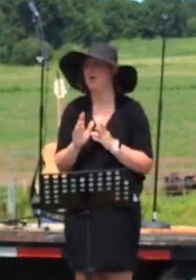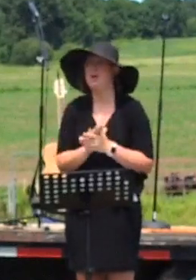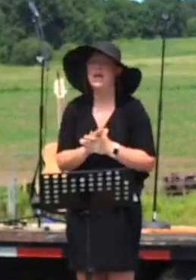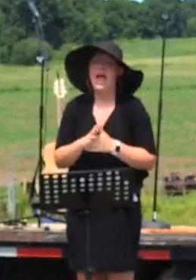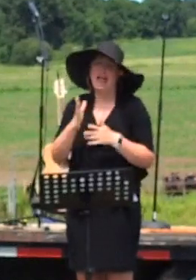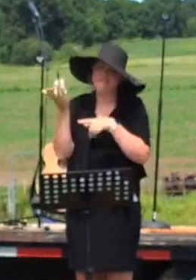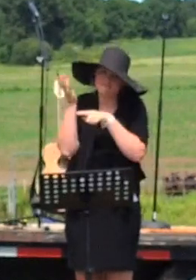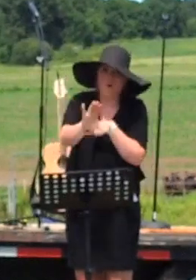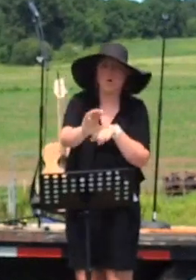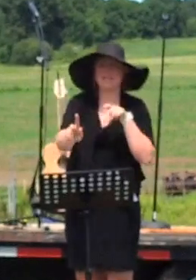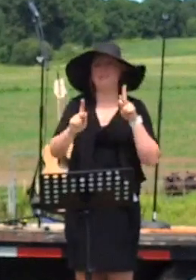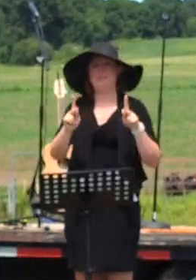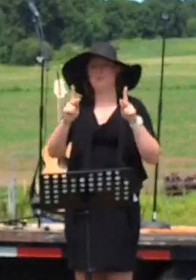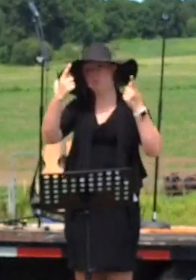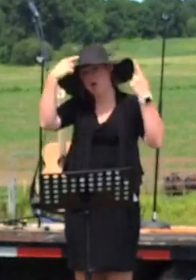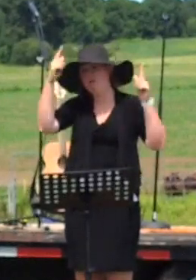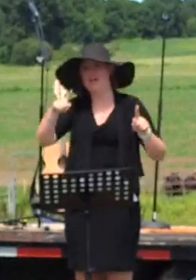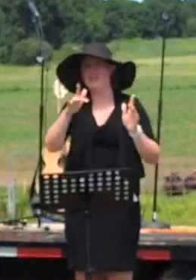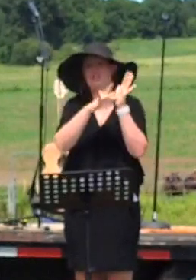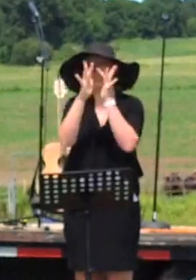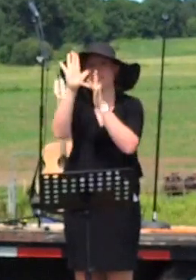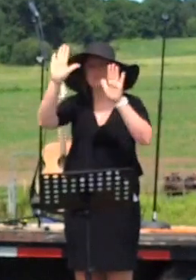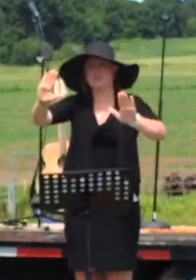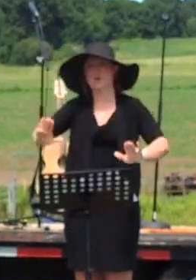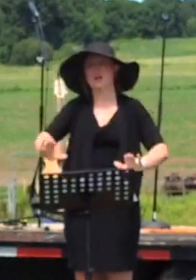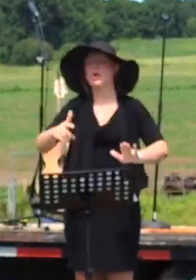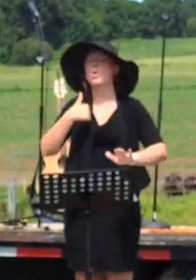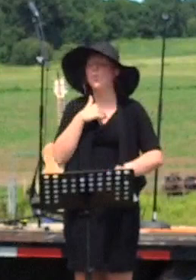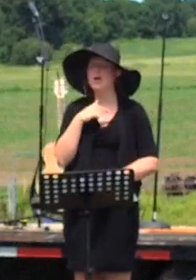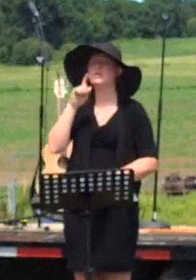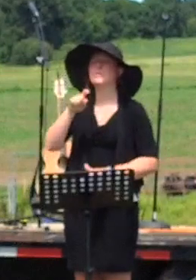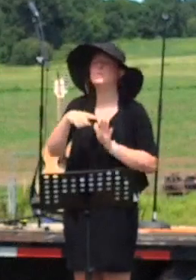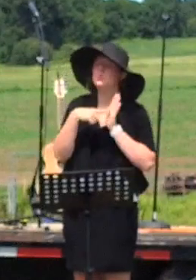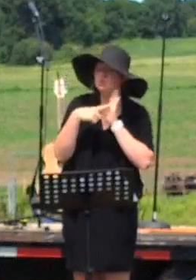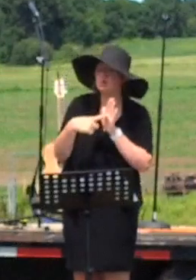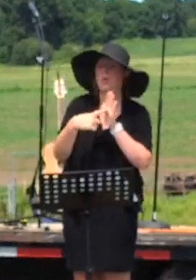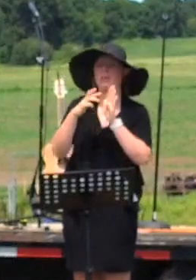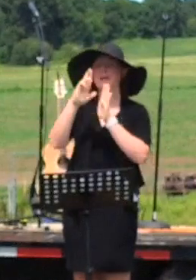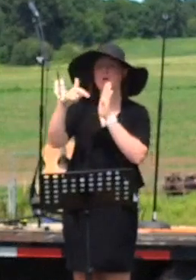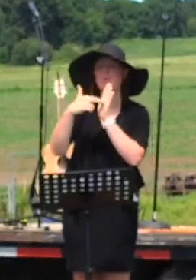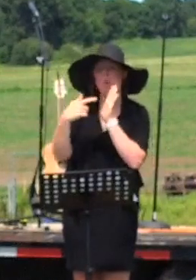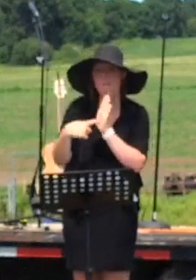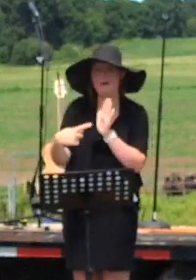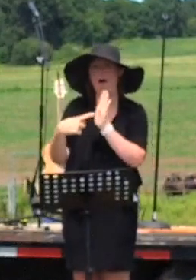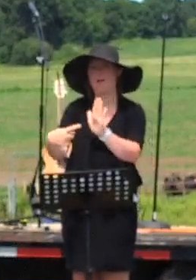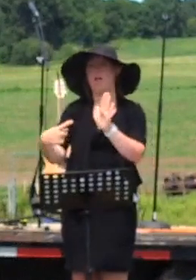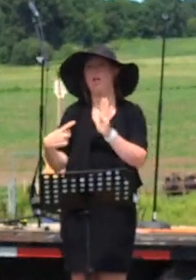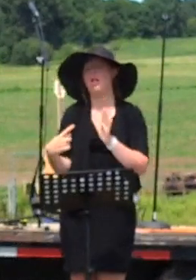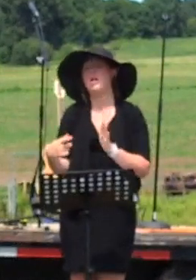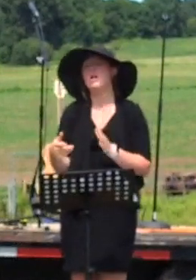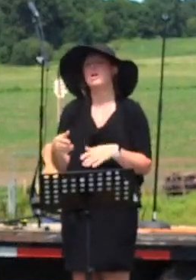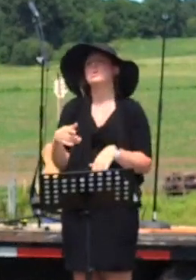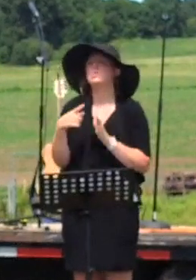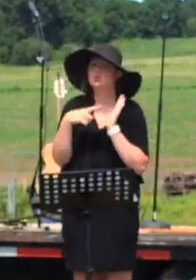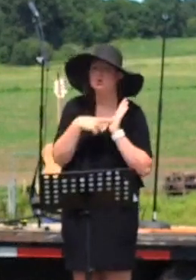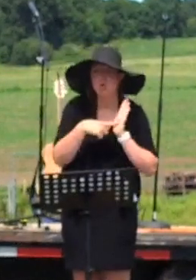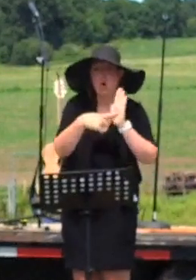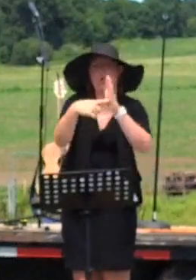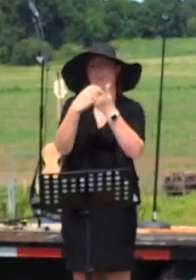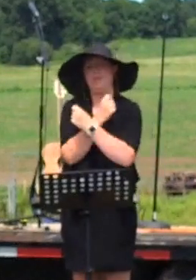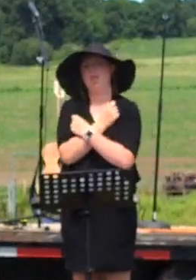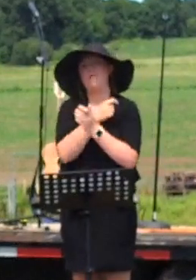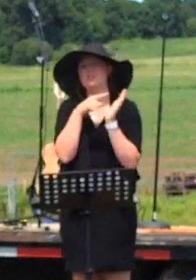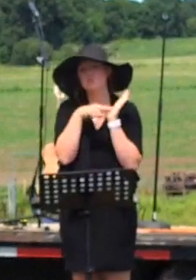Jesus is, right? We're to show them the love of Jesus as a servant leader through grace and